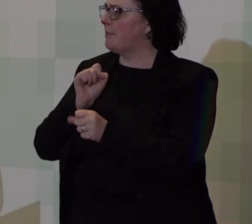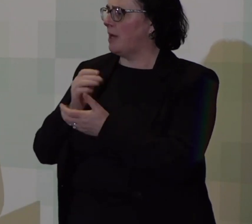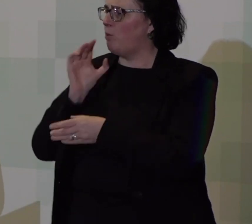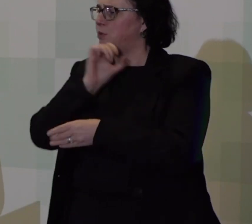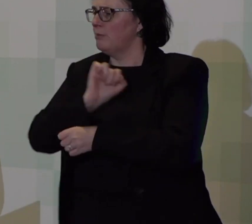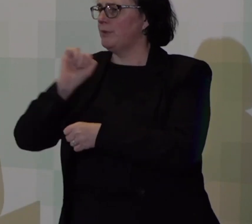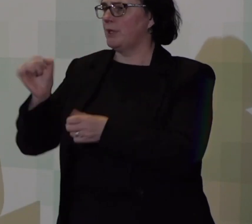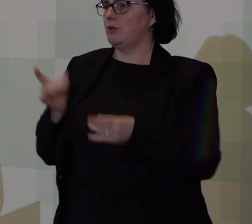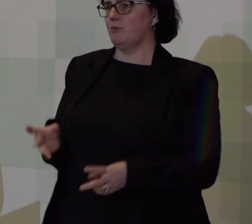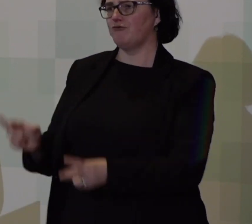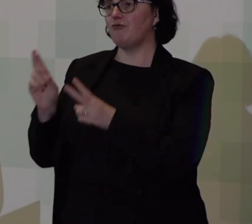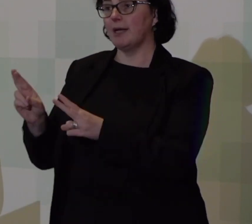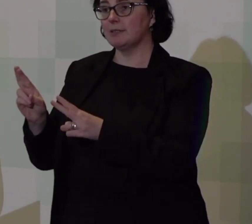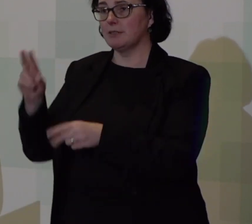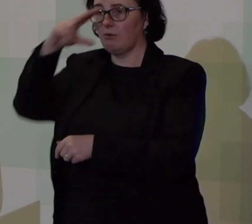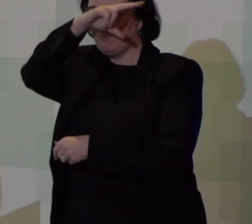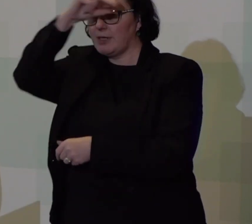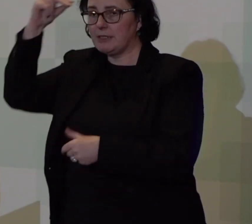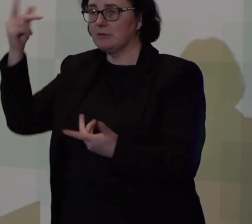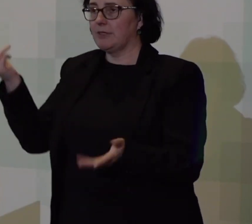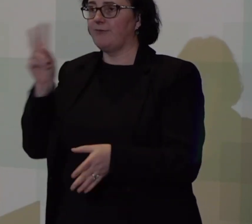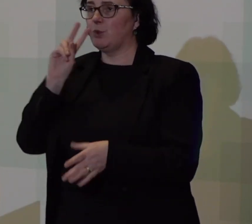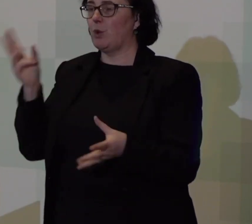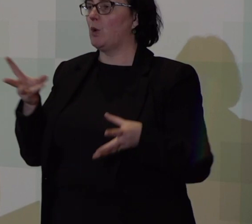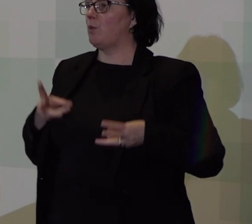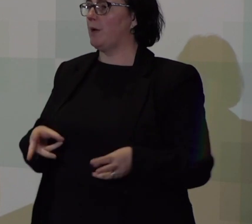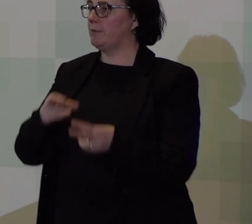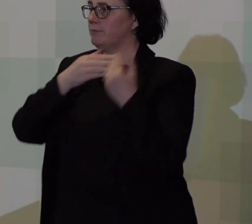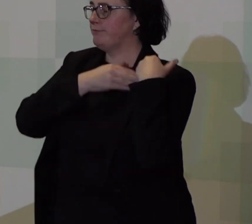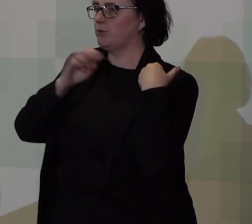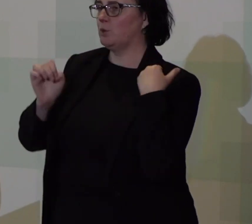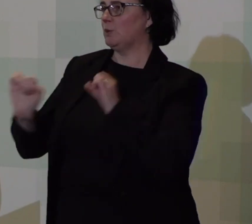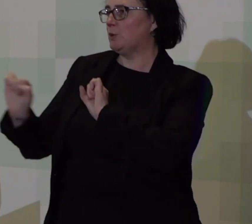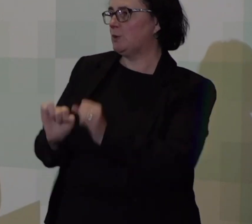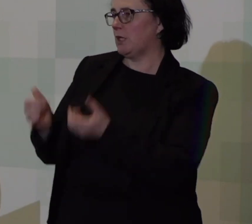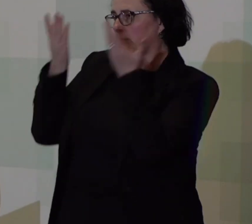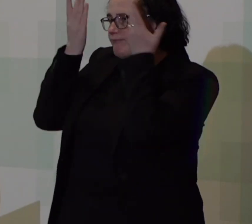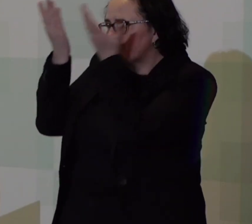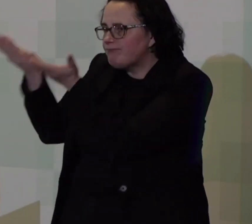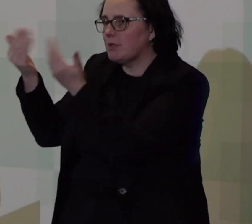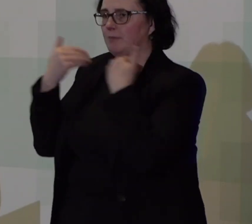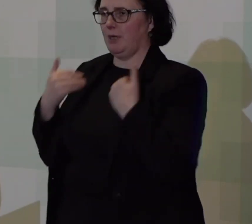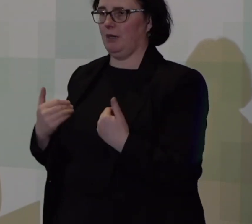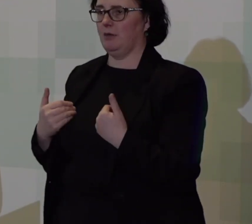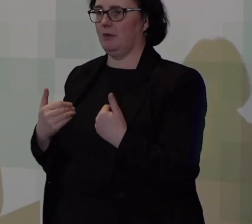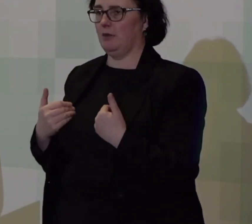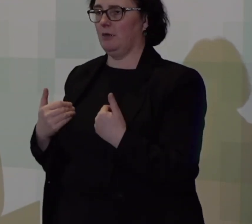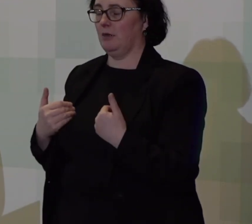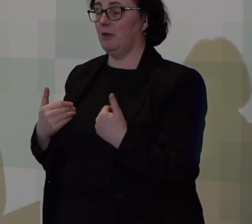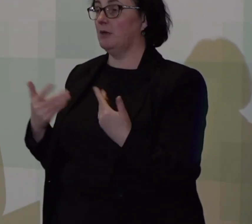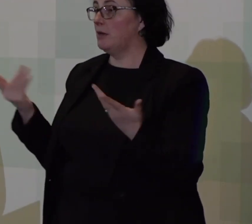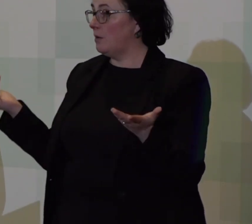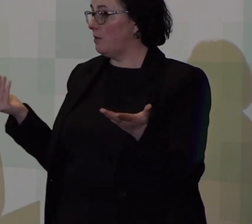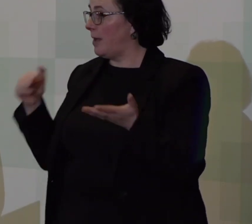rights. So if we happen to have a view that women's role is to serve men, that may be lead